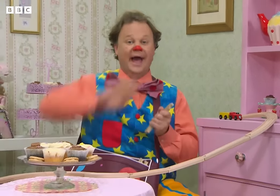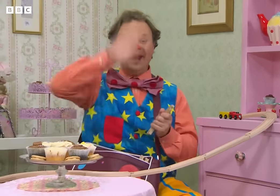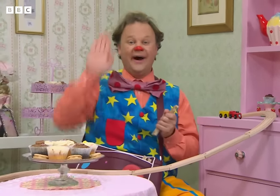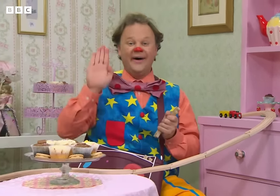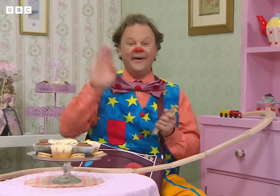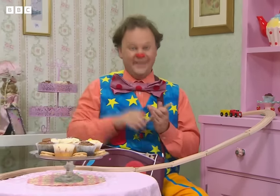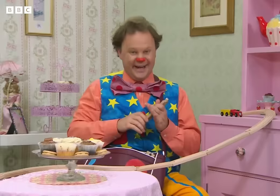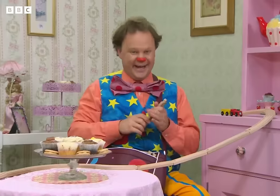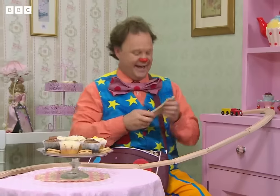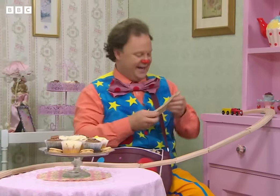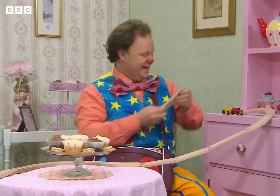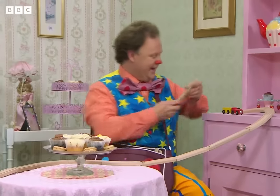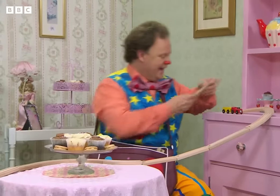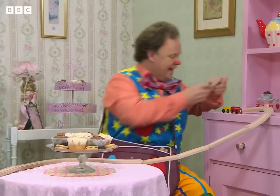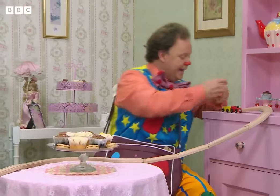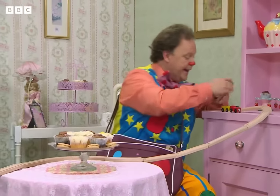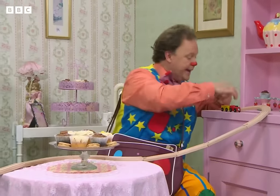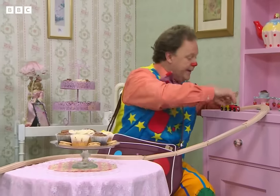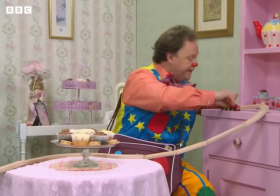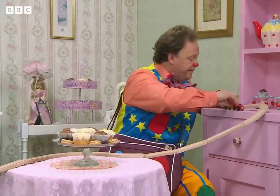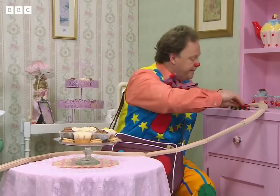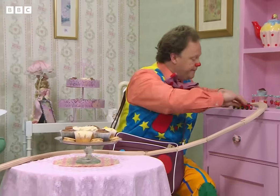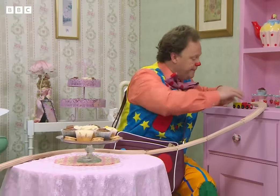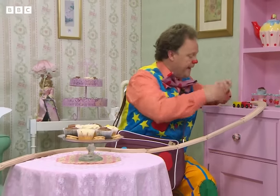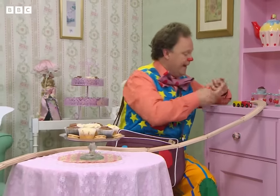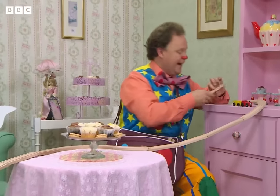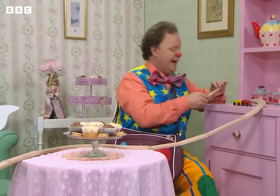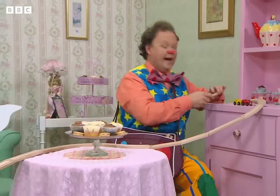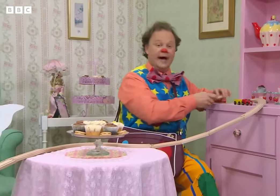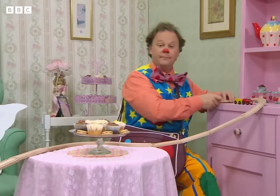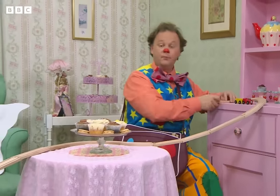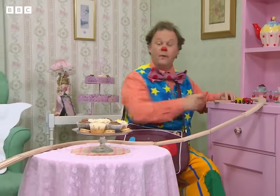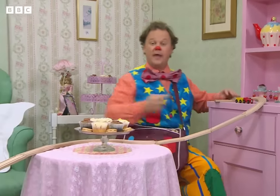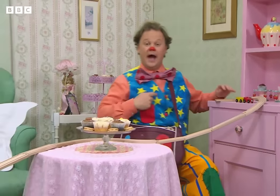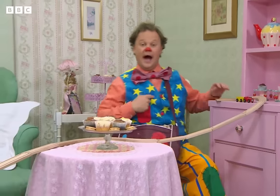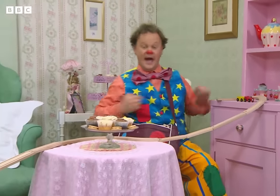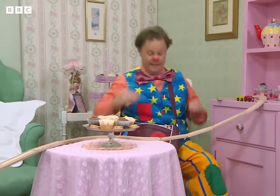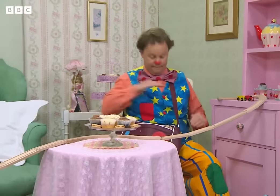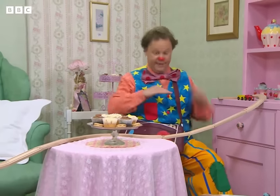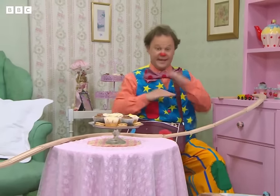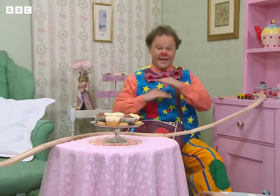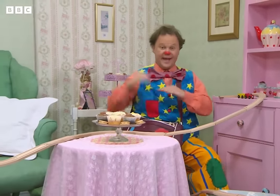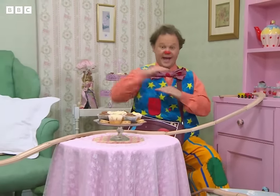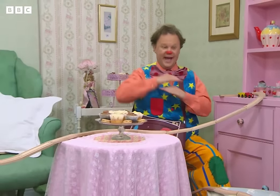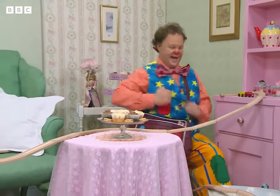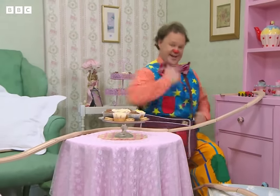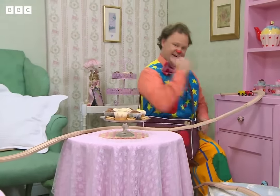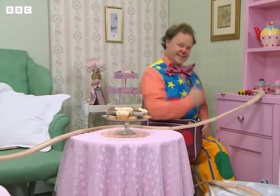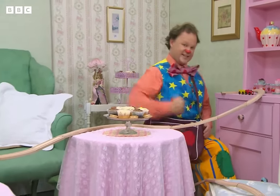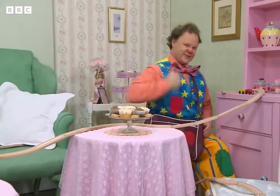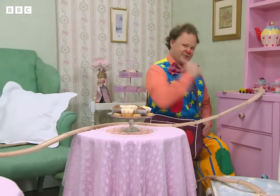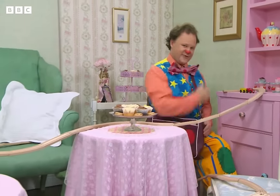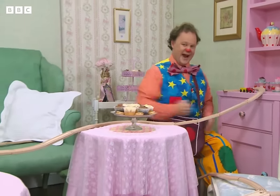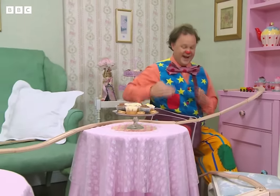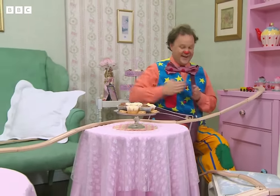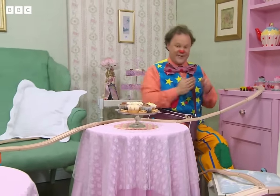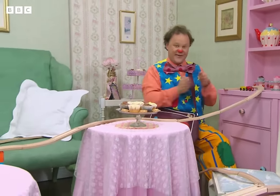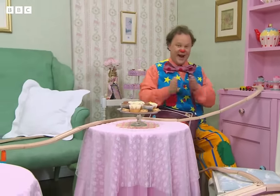Hello! What are you doing? Aha! Well, I'm building a train